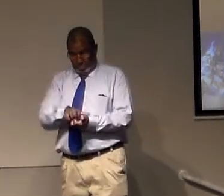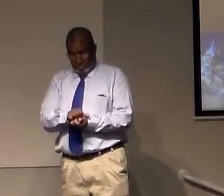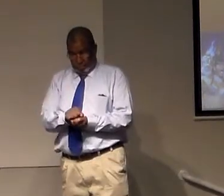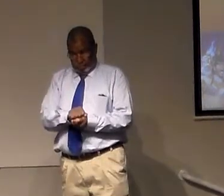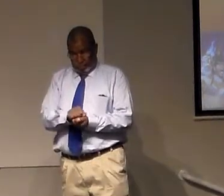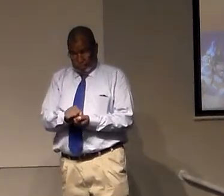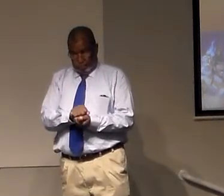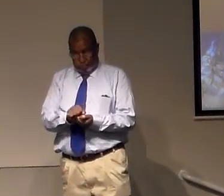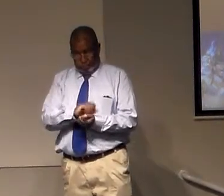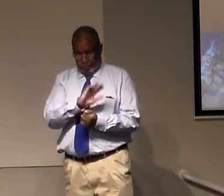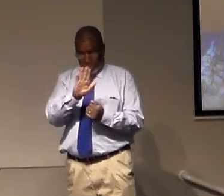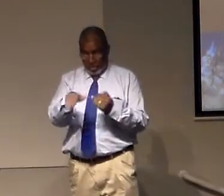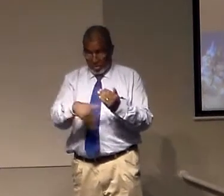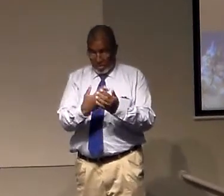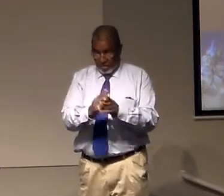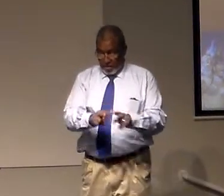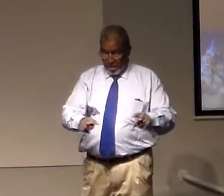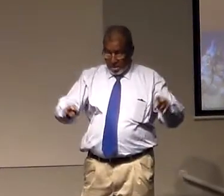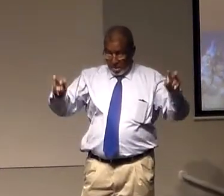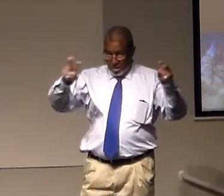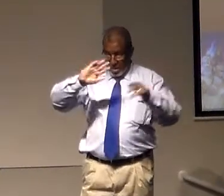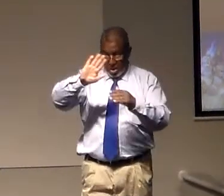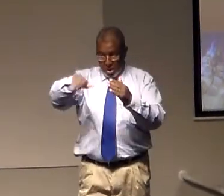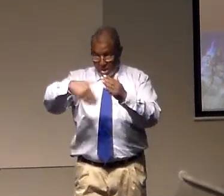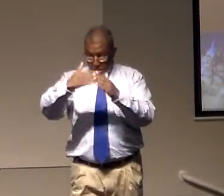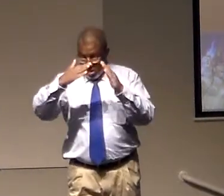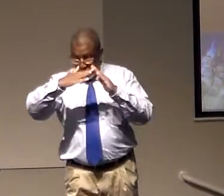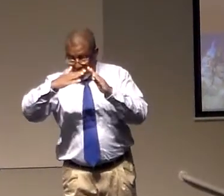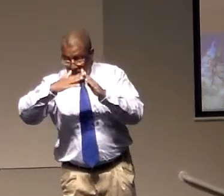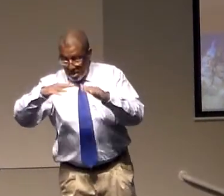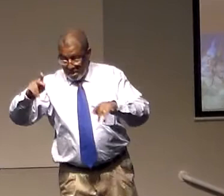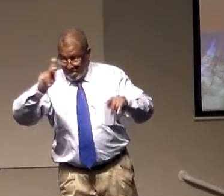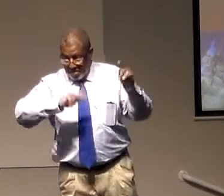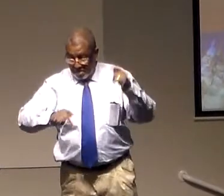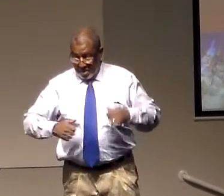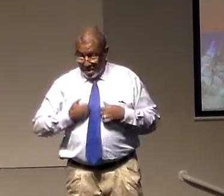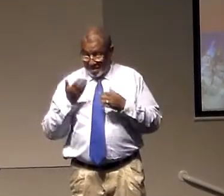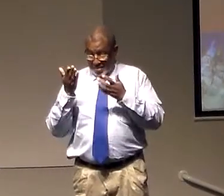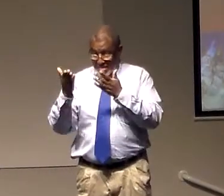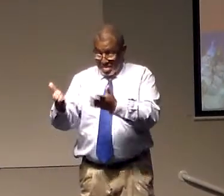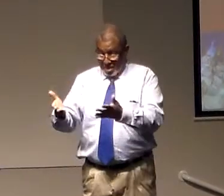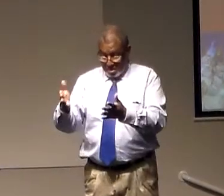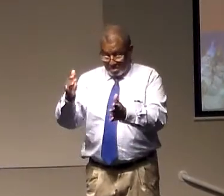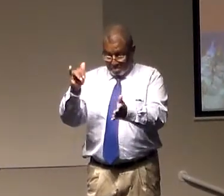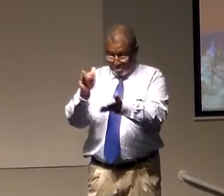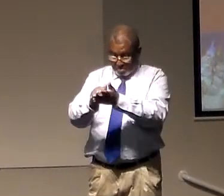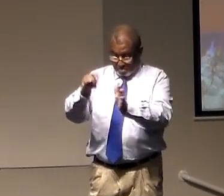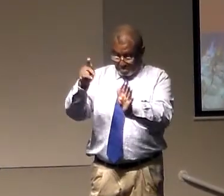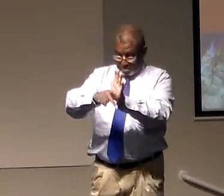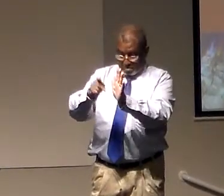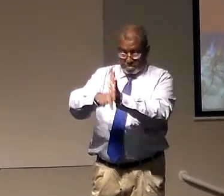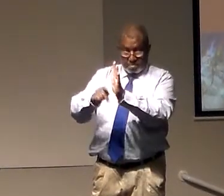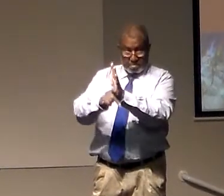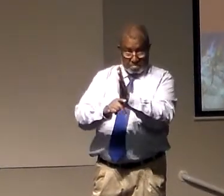He destroyed the whole valley, all the city,